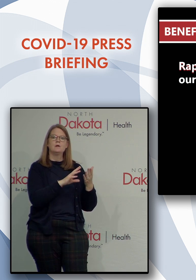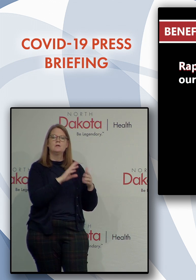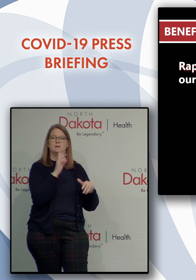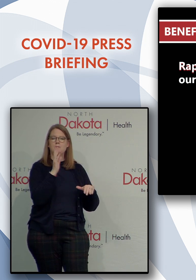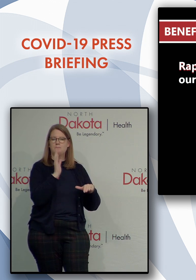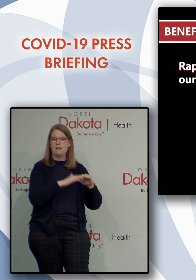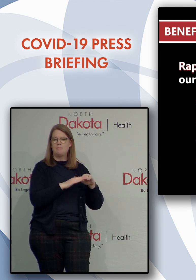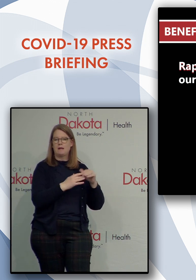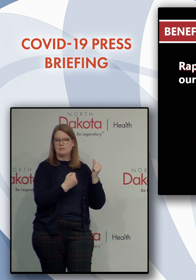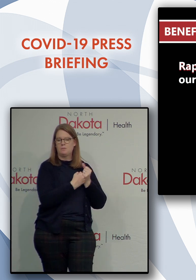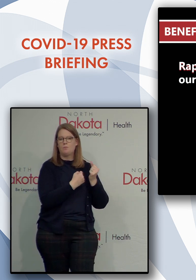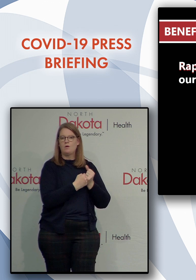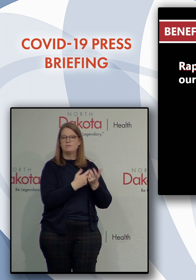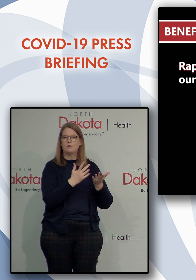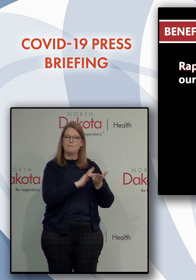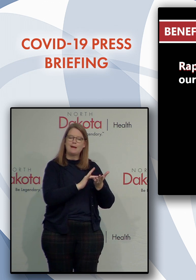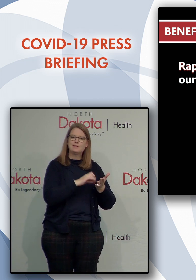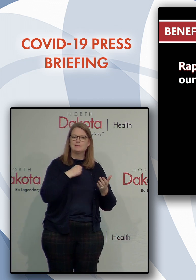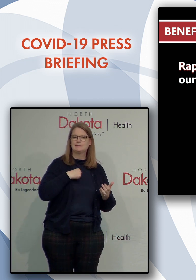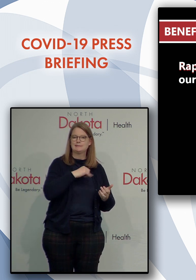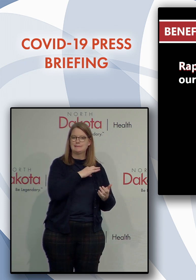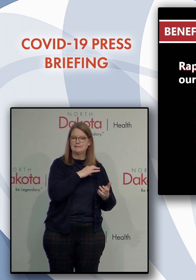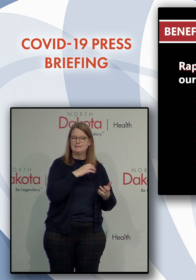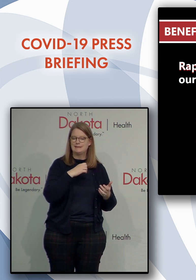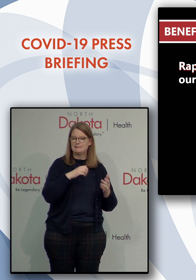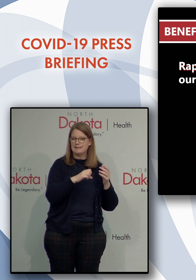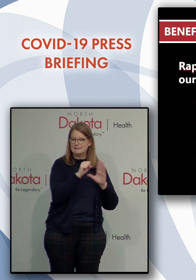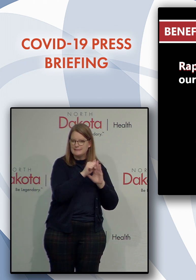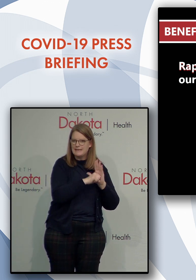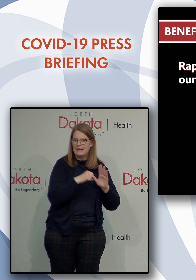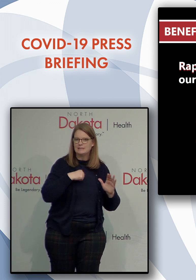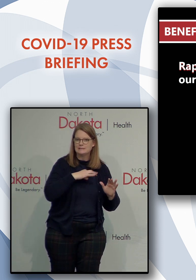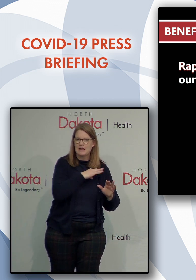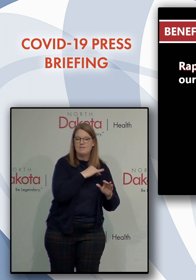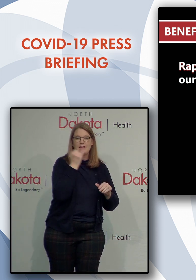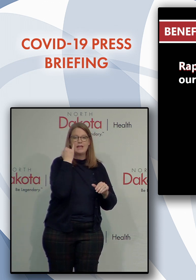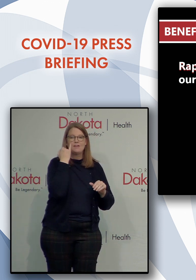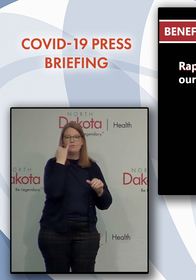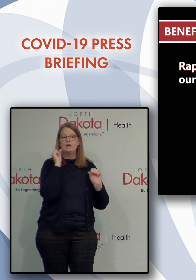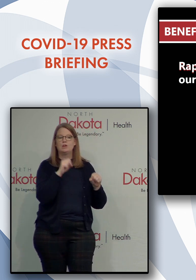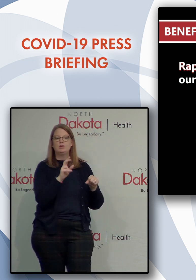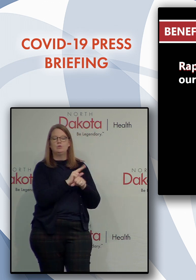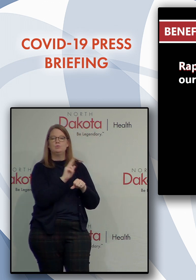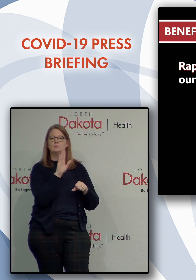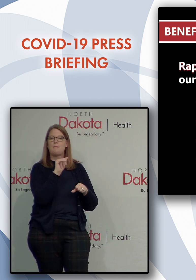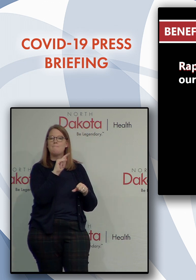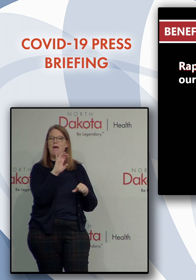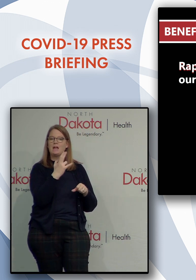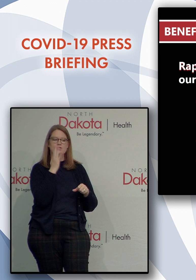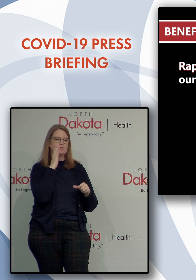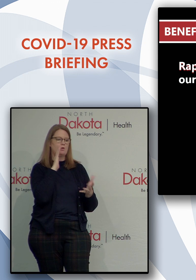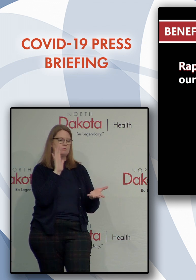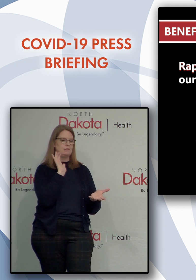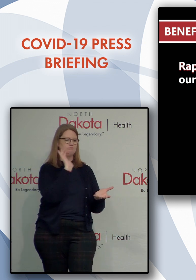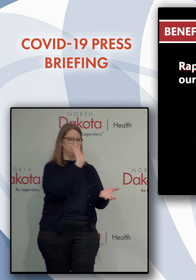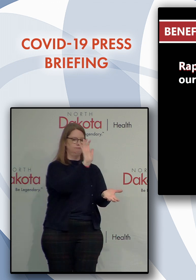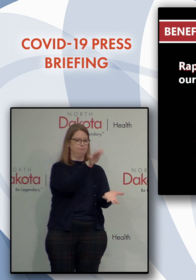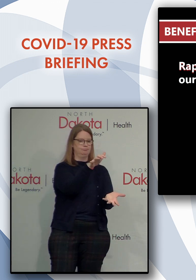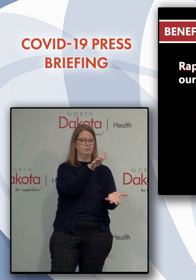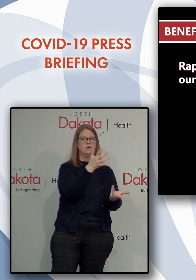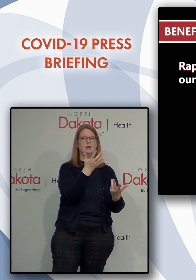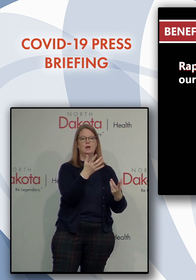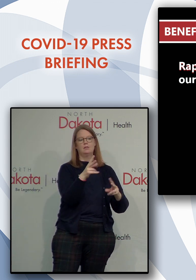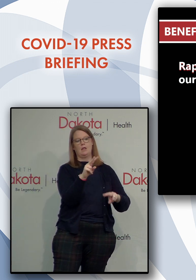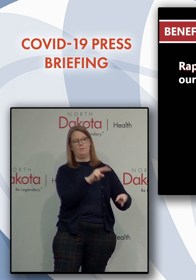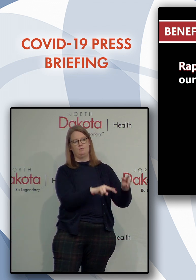needed from medical and state staff. And also, if we can do this in a batch process where people may be to do what they call an